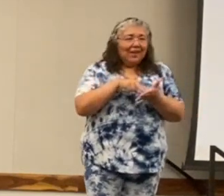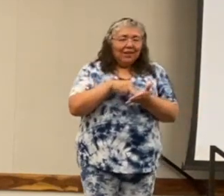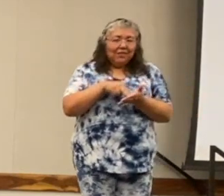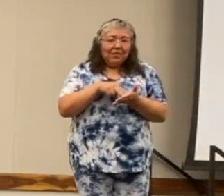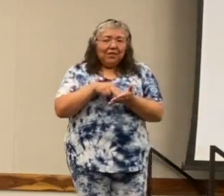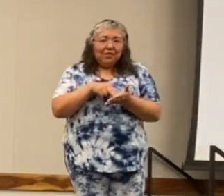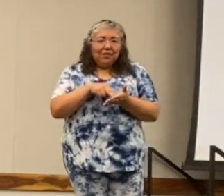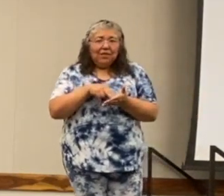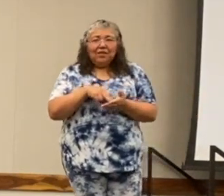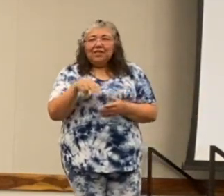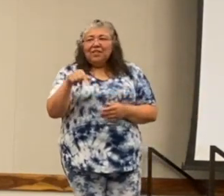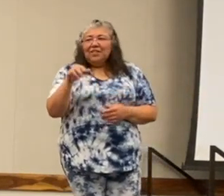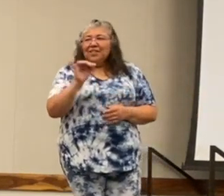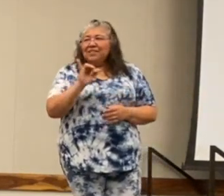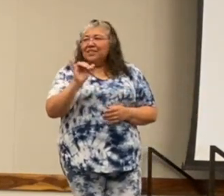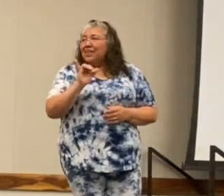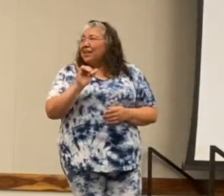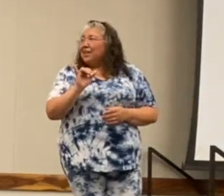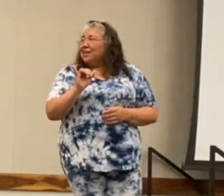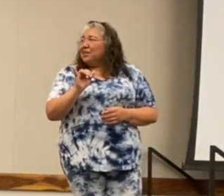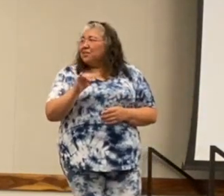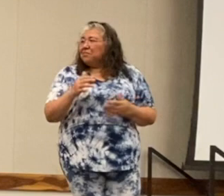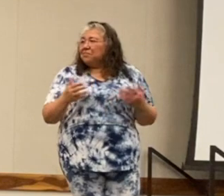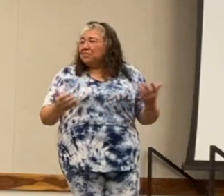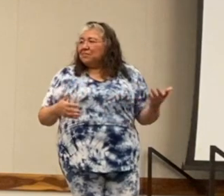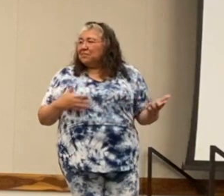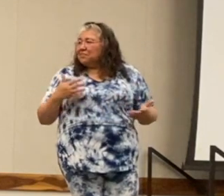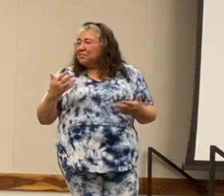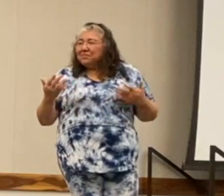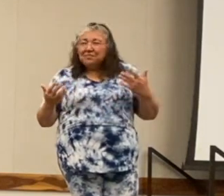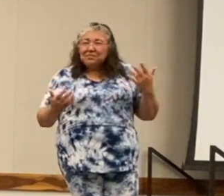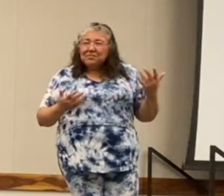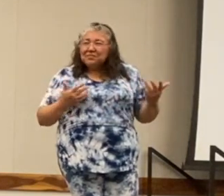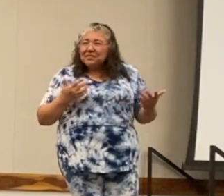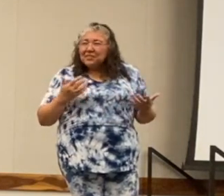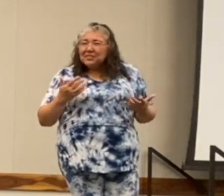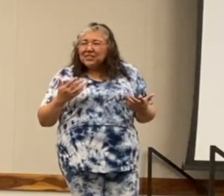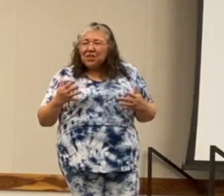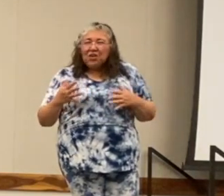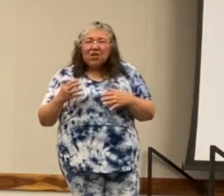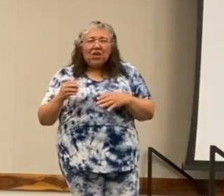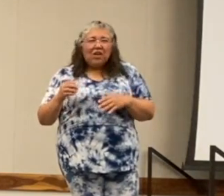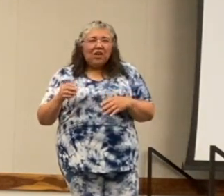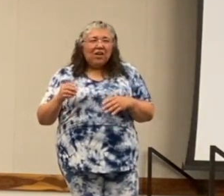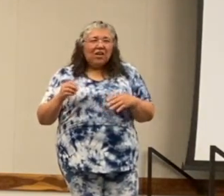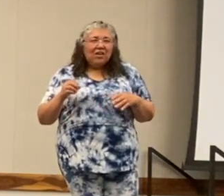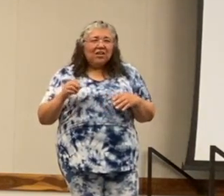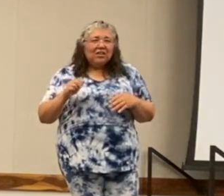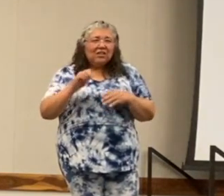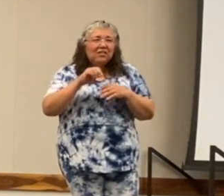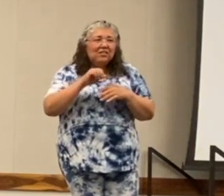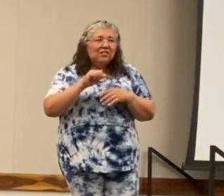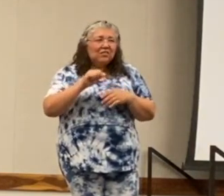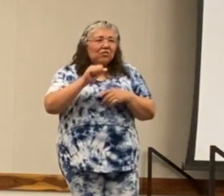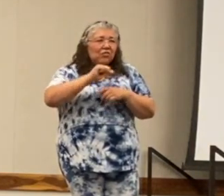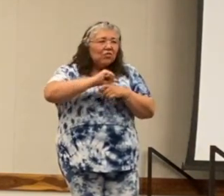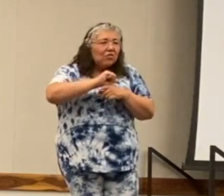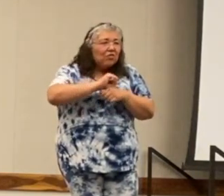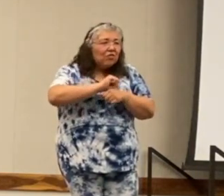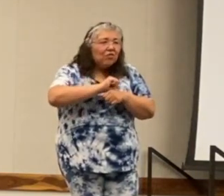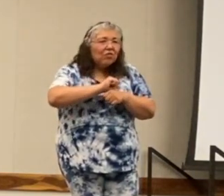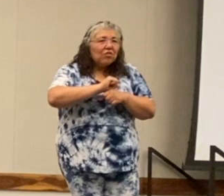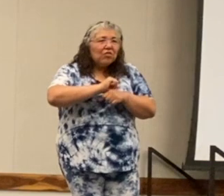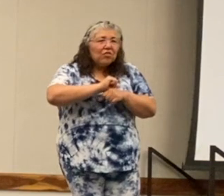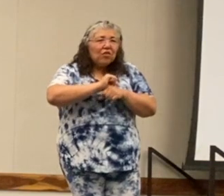And this is like during, I think it was like, COVID was kind of almost over-ish. And so these